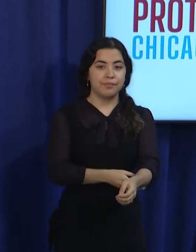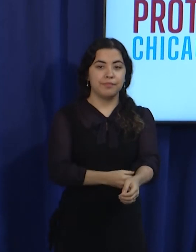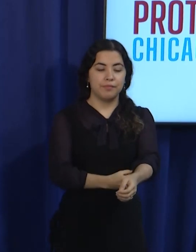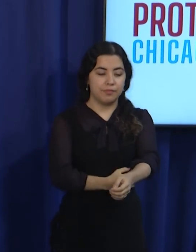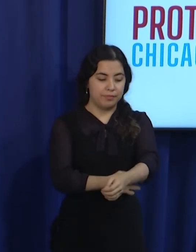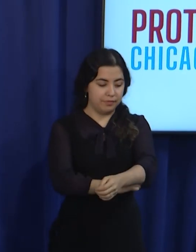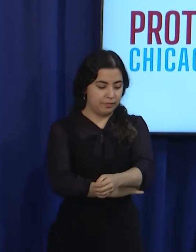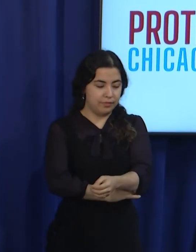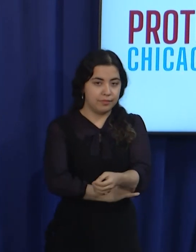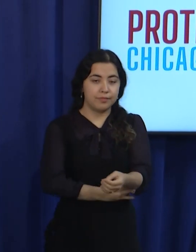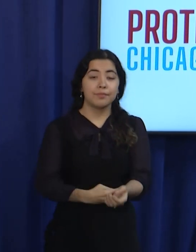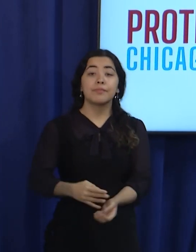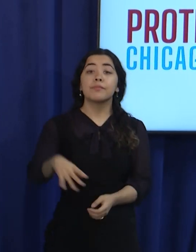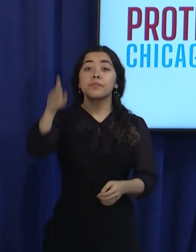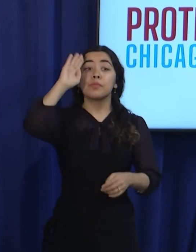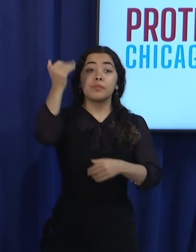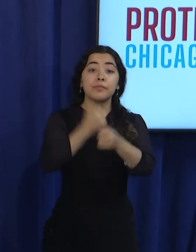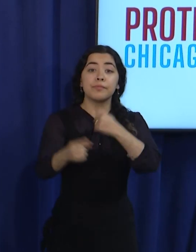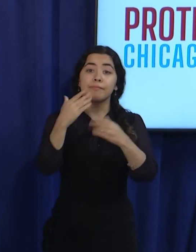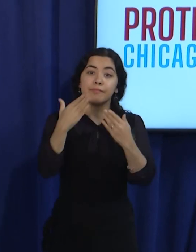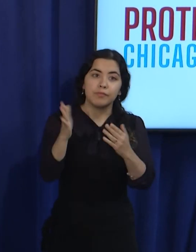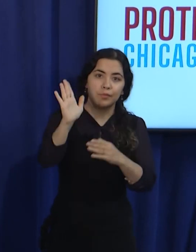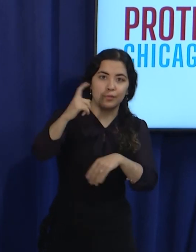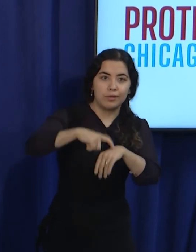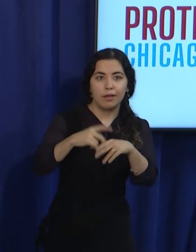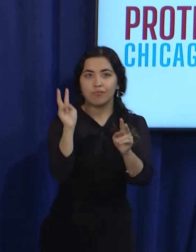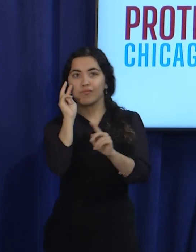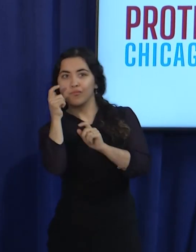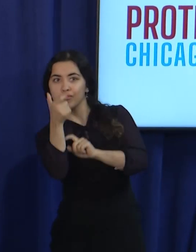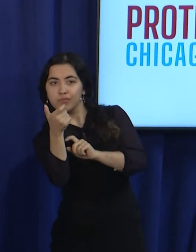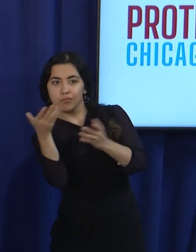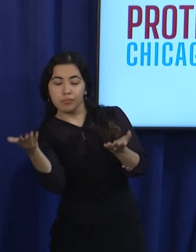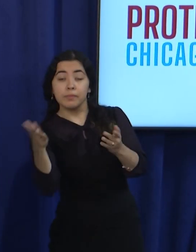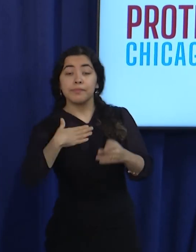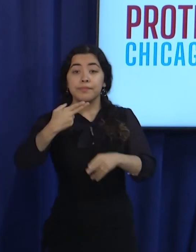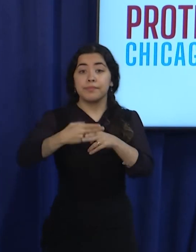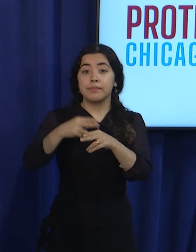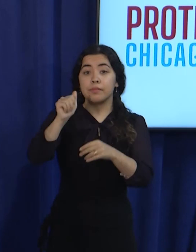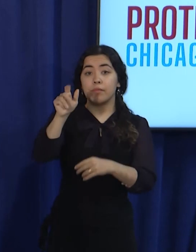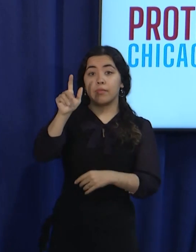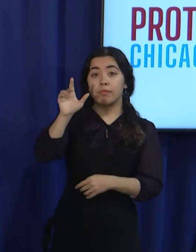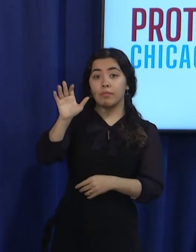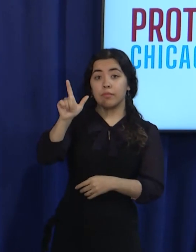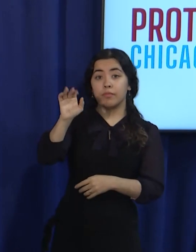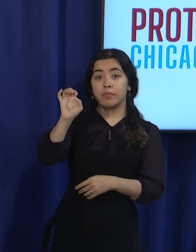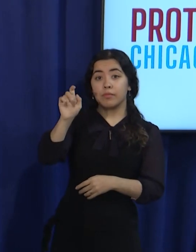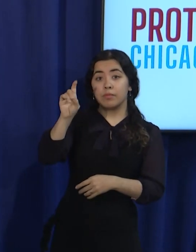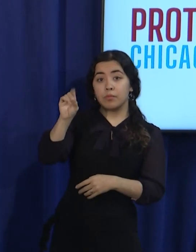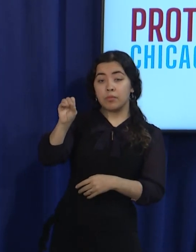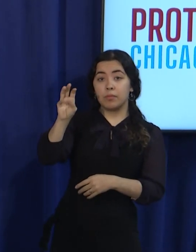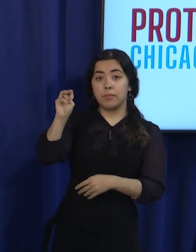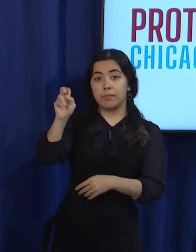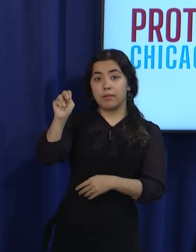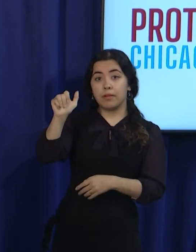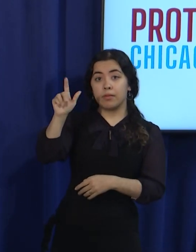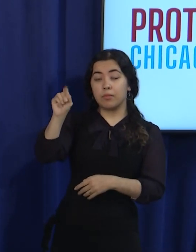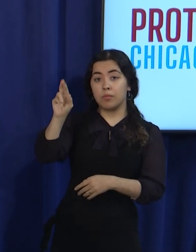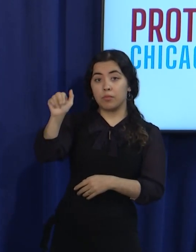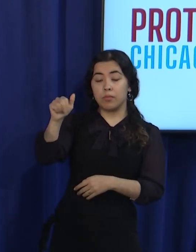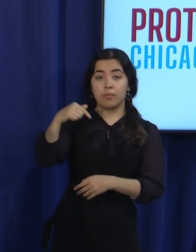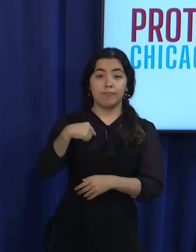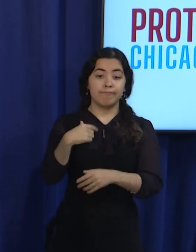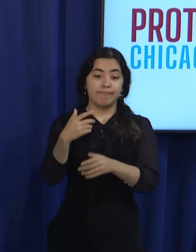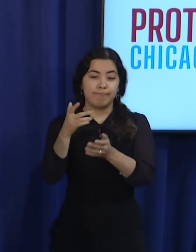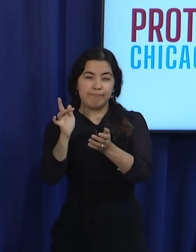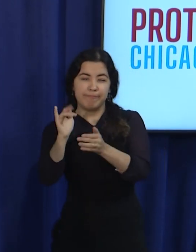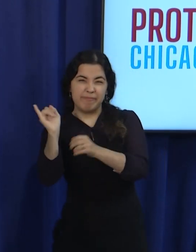Hello, everybody, and thank you so much for your time. My name is Alfredo Mena Lora. I'm an infectious disease physician. I work at St. Anthony Hospital,